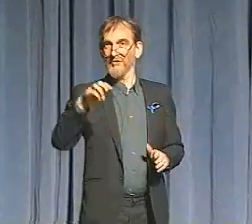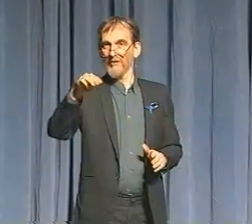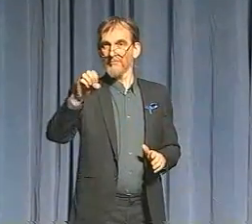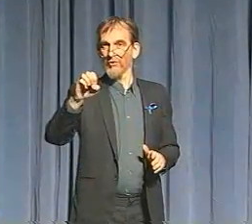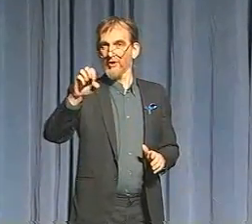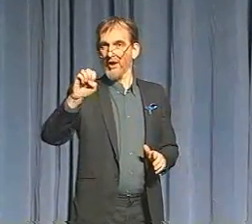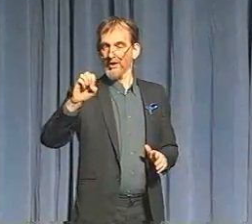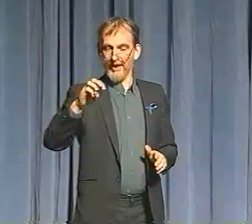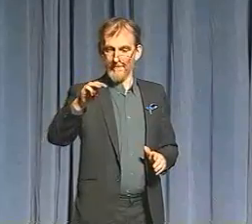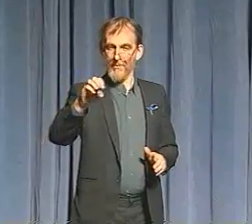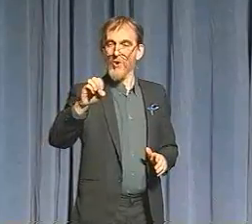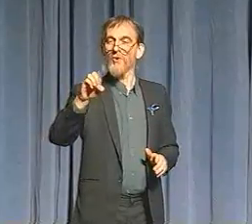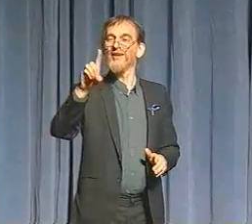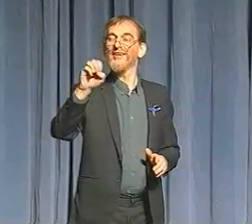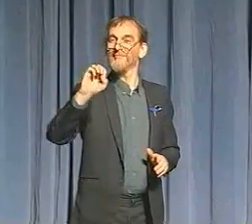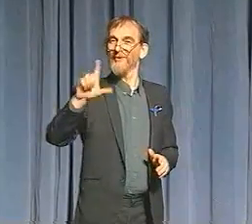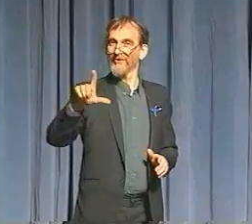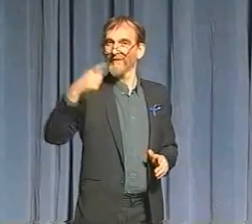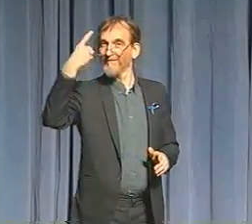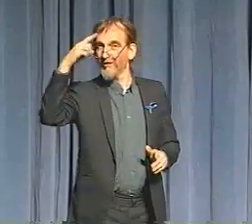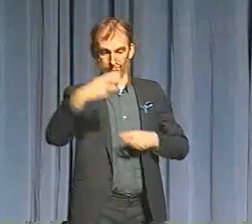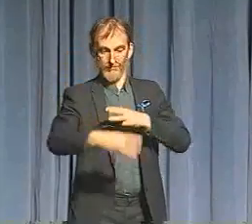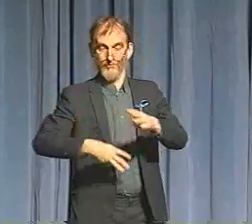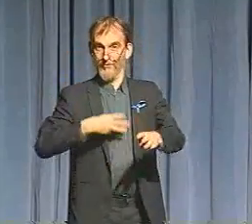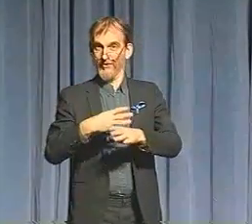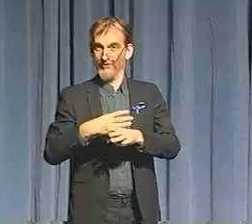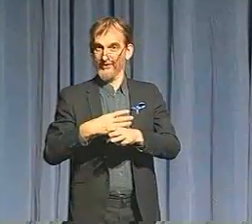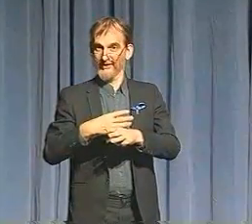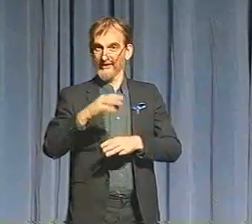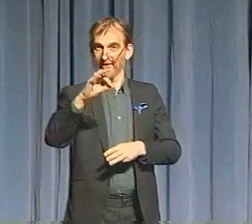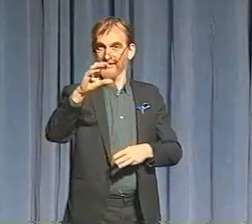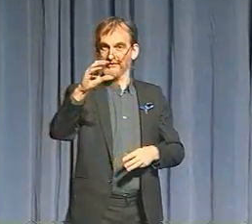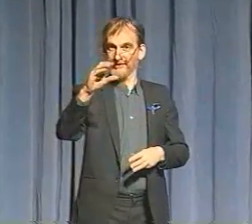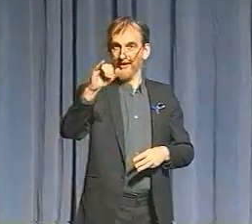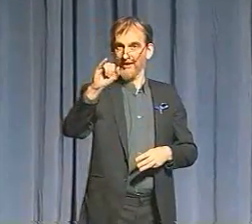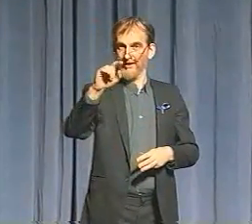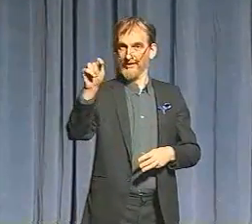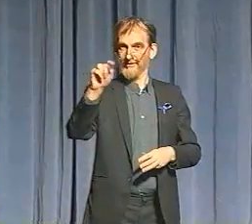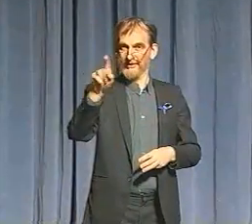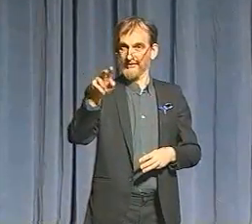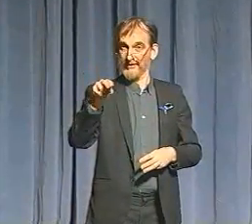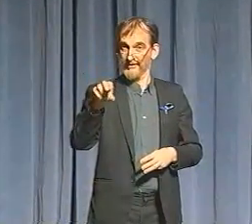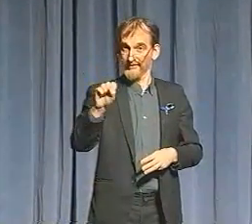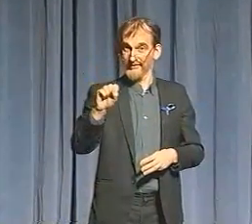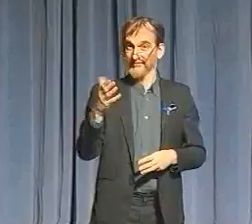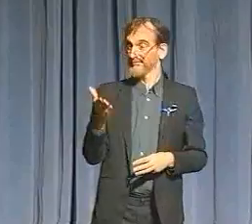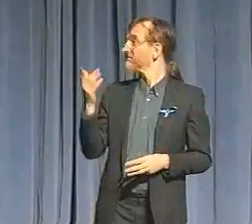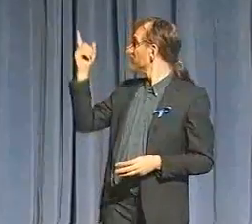they're special because they can be adapted for global communication.